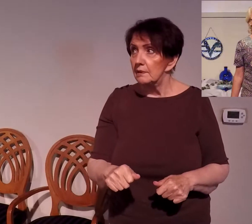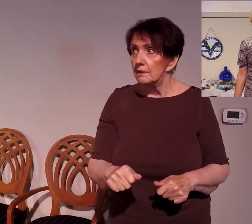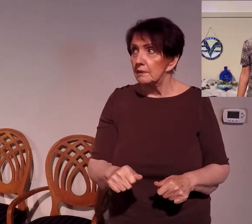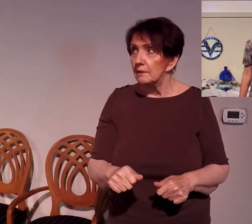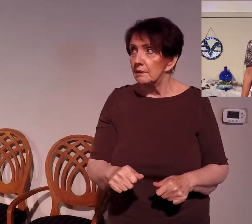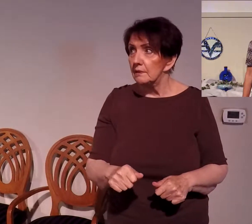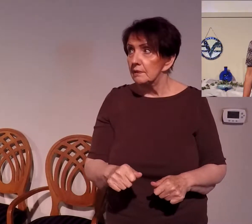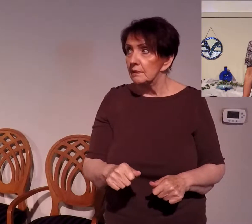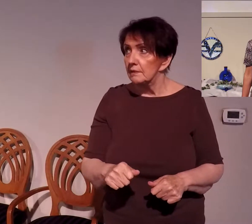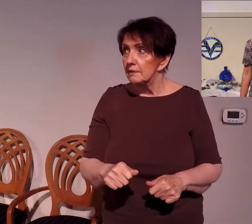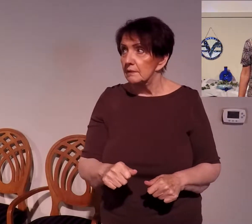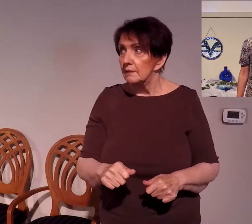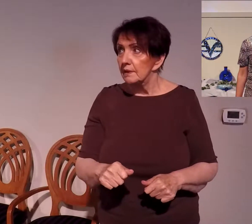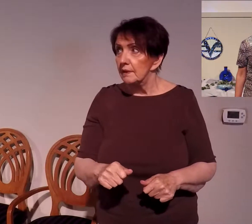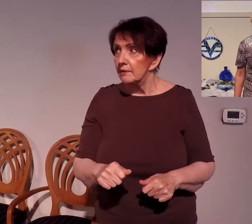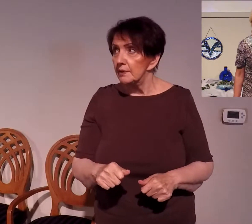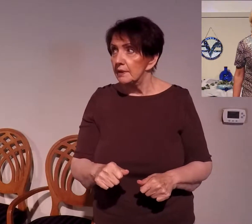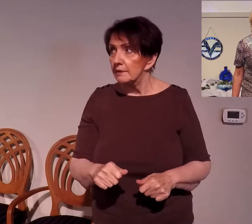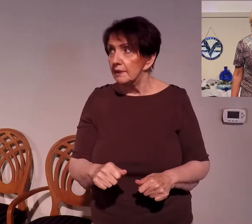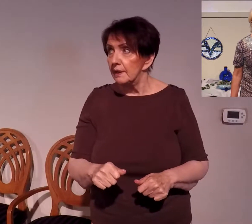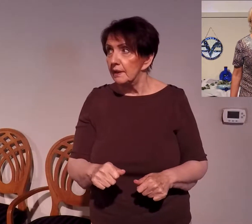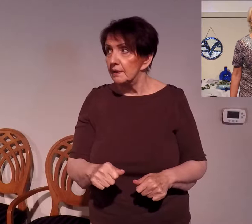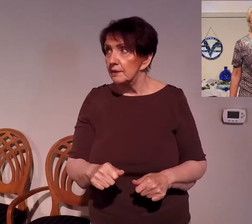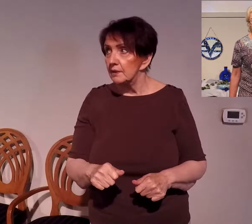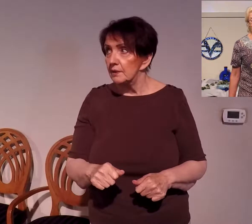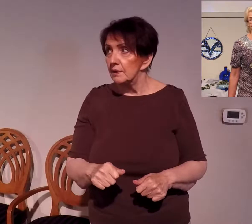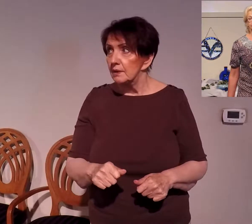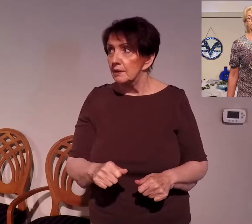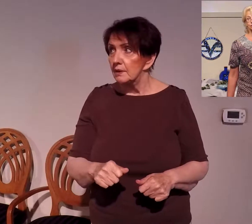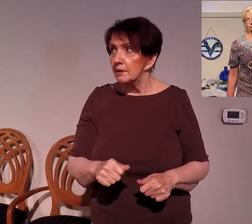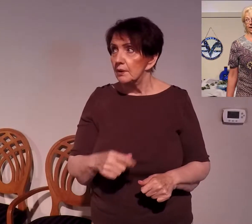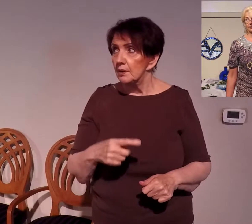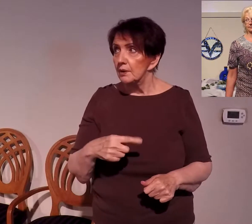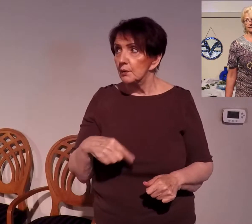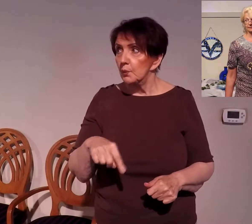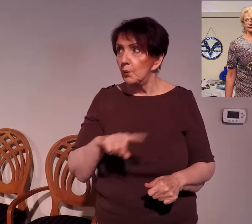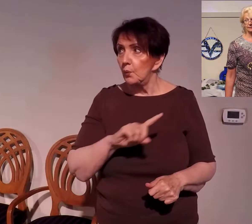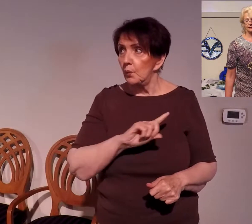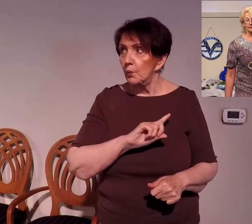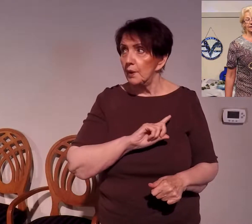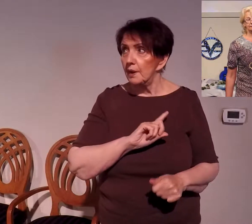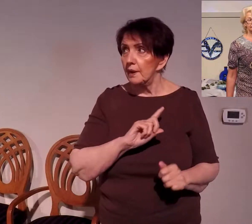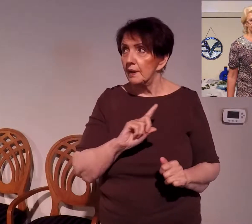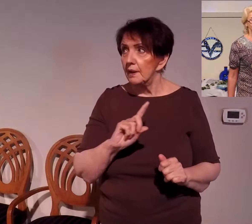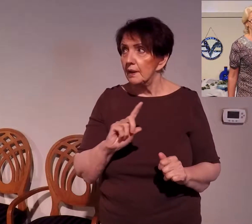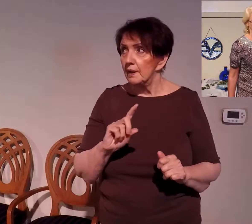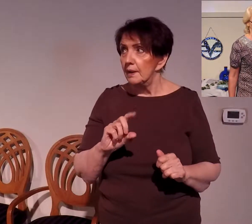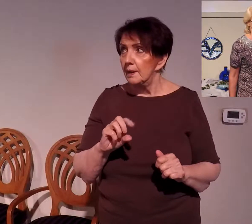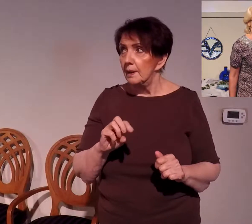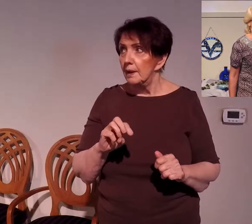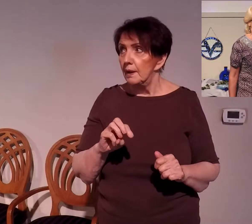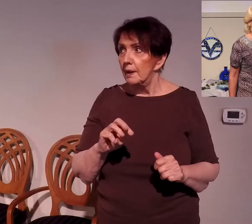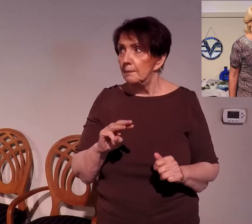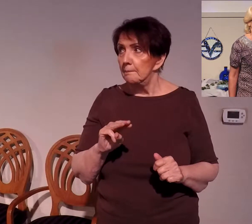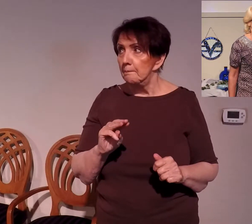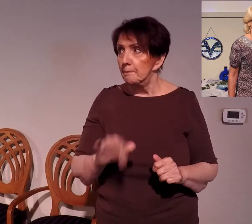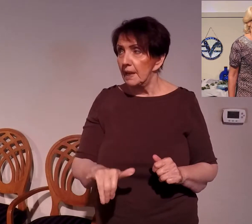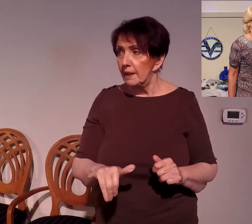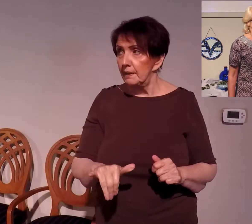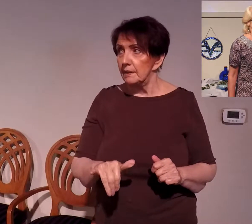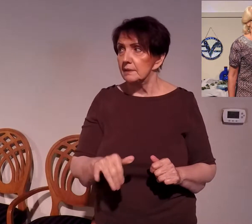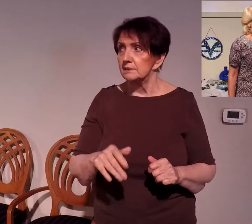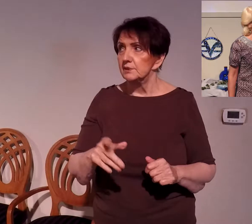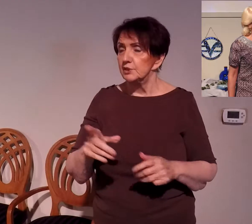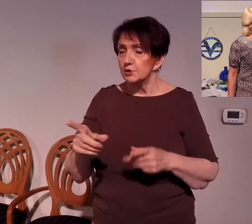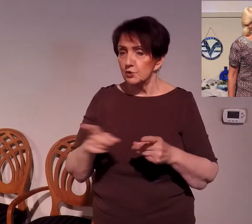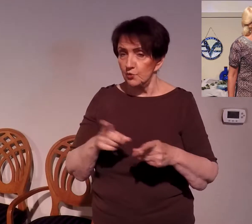might also say, and that we may direct and heal our lives.